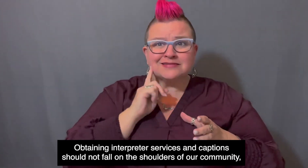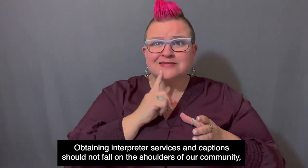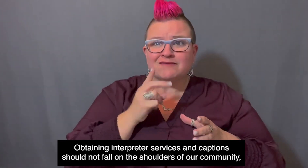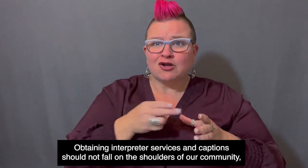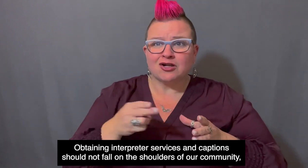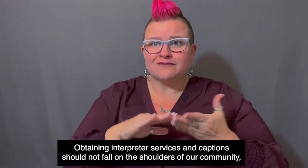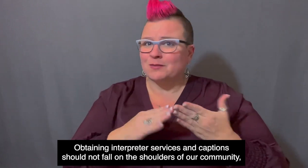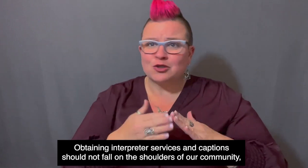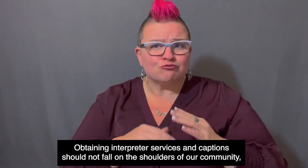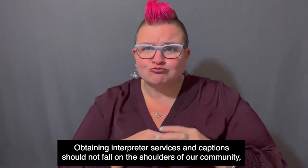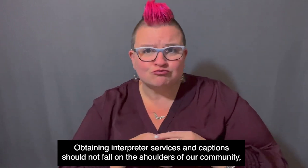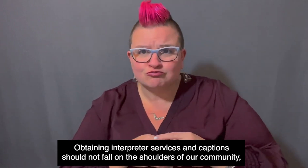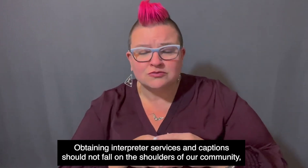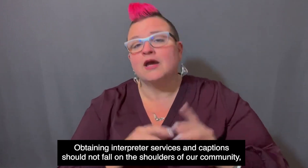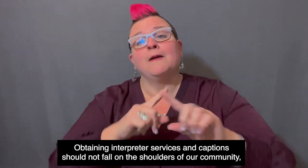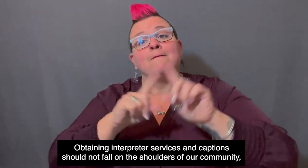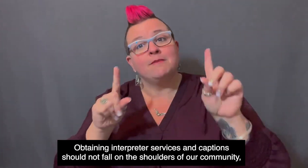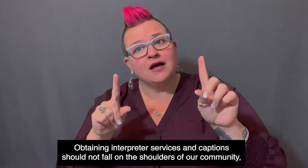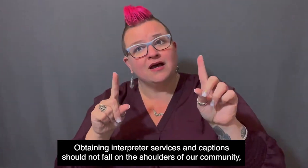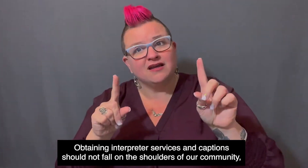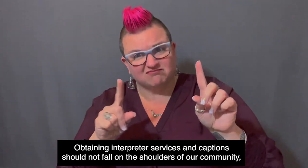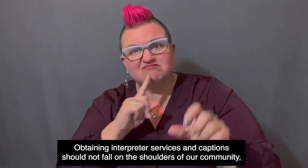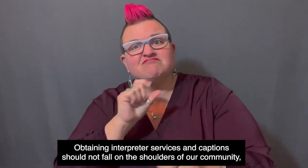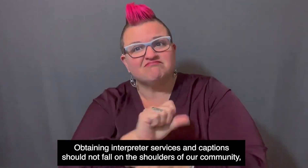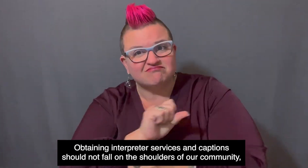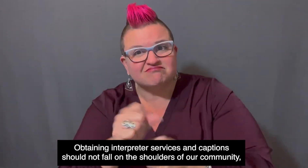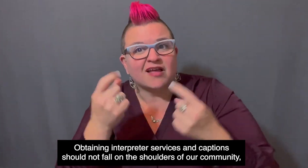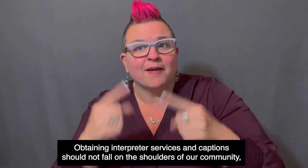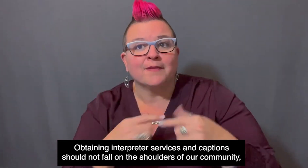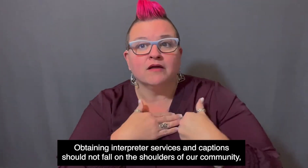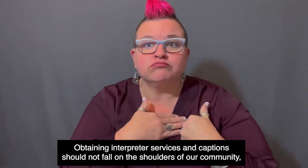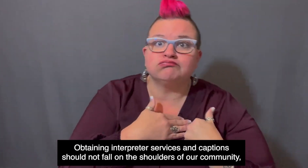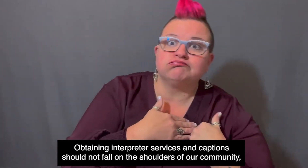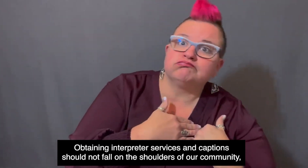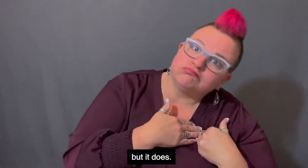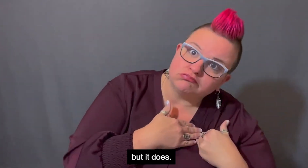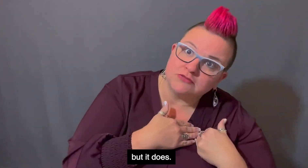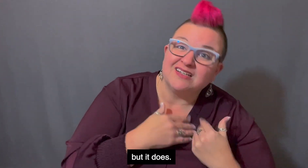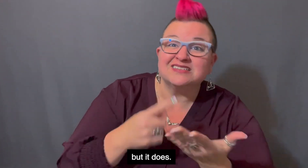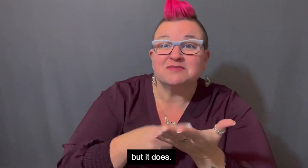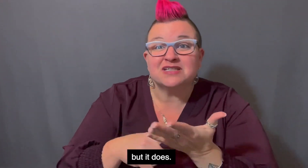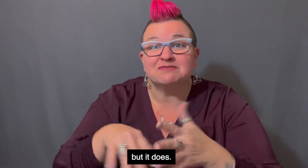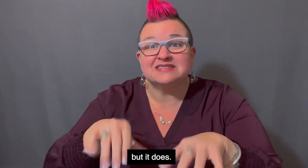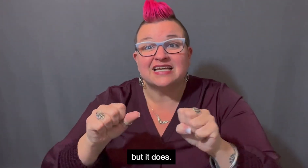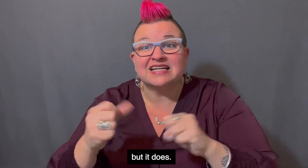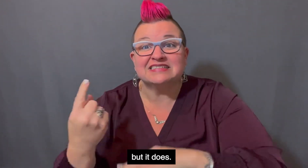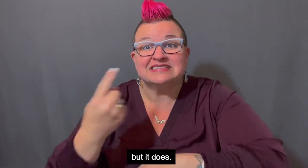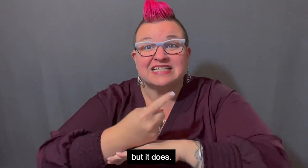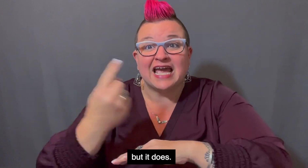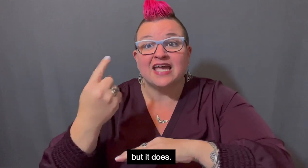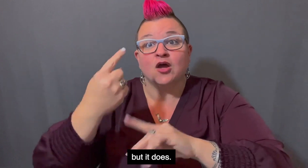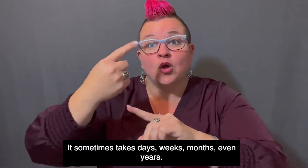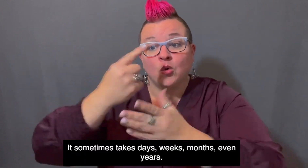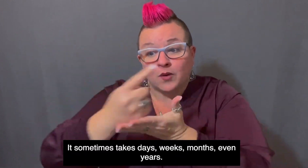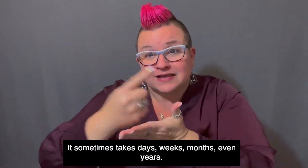captions should not fall on the shoulders of our community, but it does. It sometimes